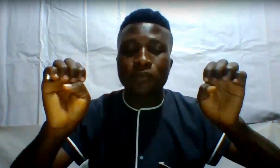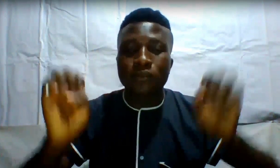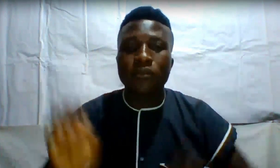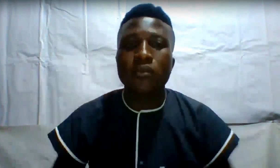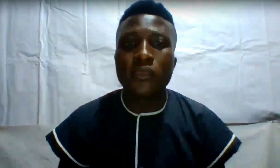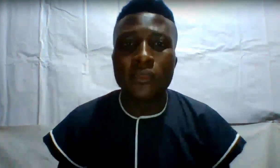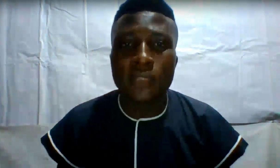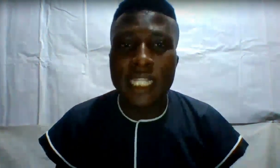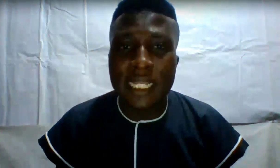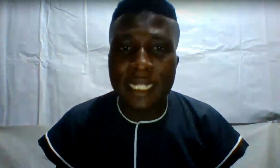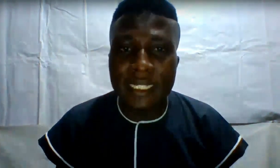next letter is letter F.